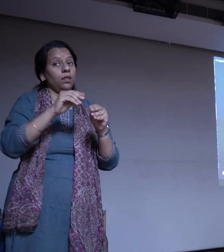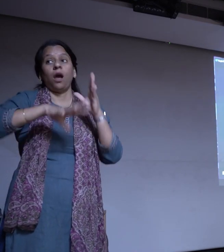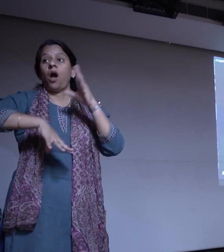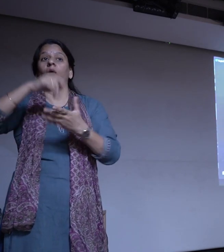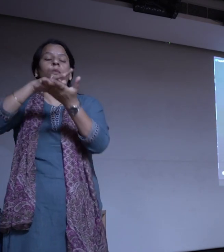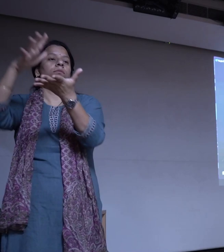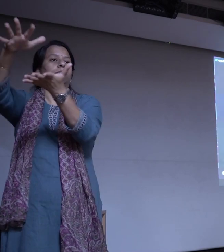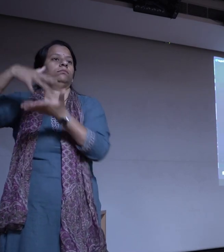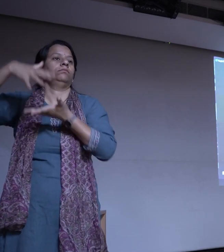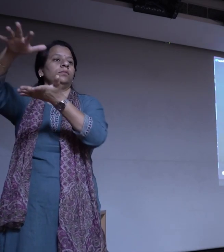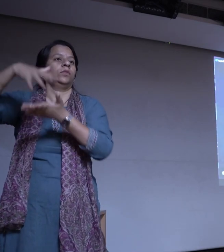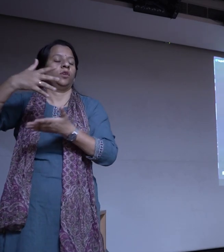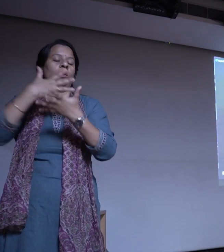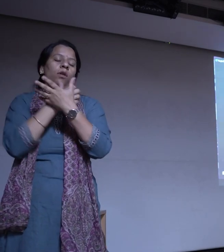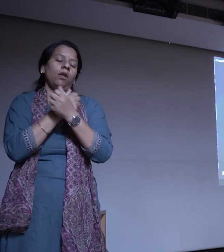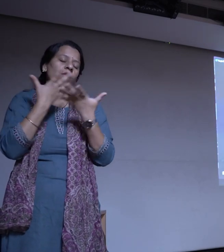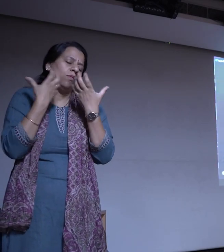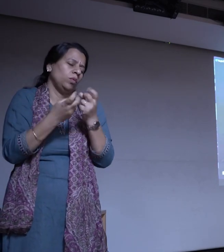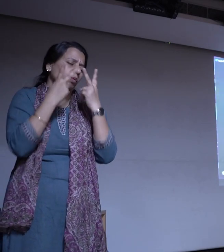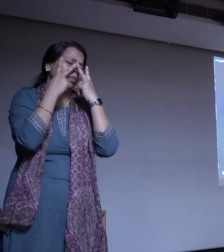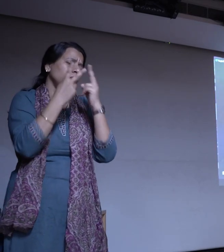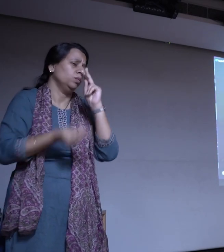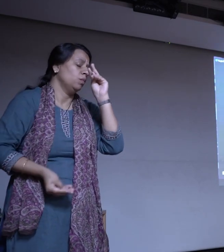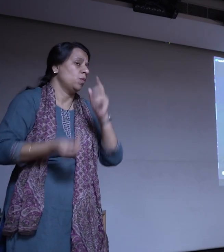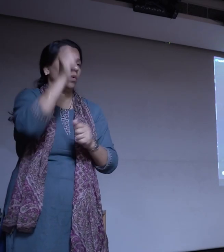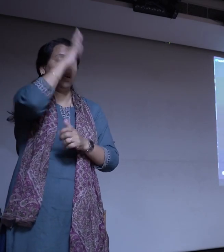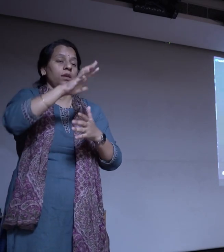child we would love to see more Indian companies